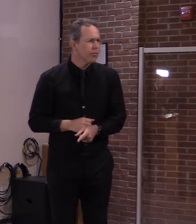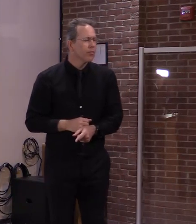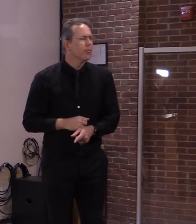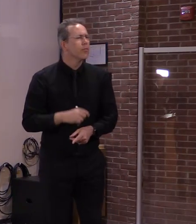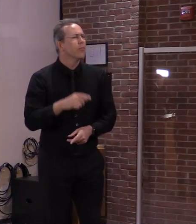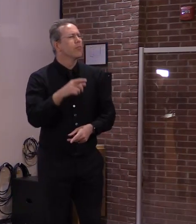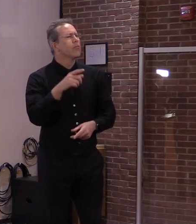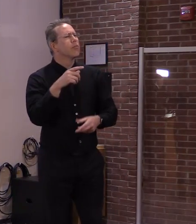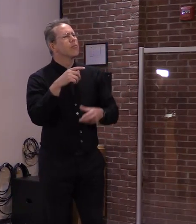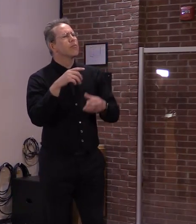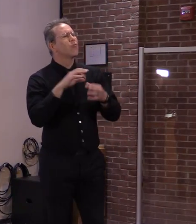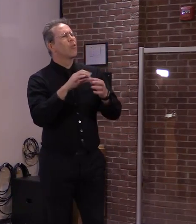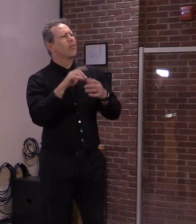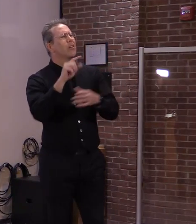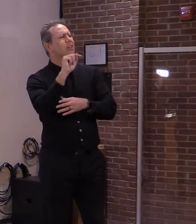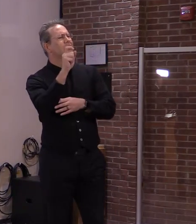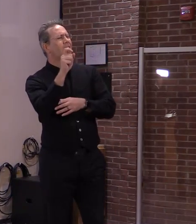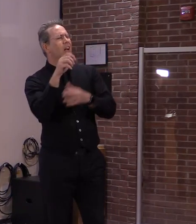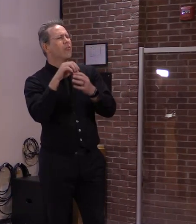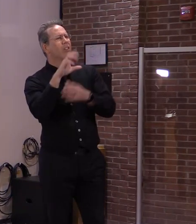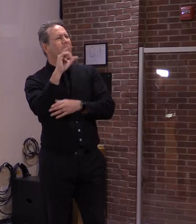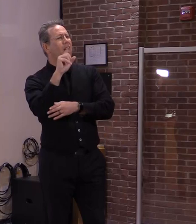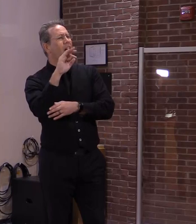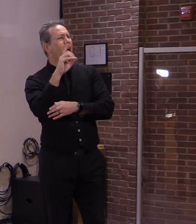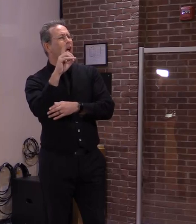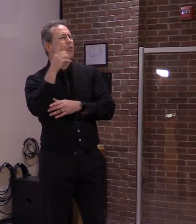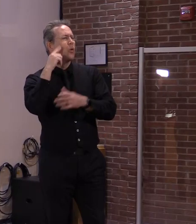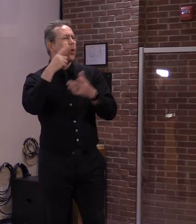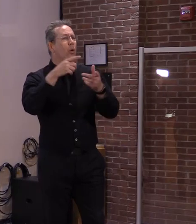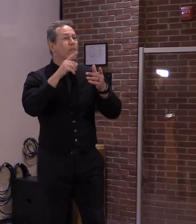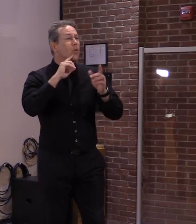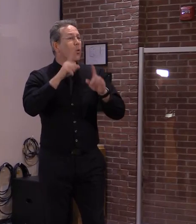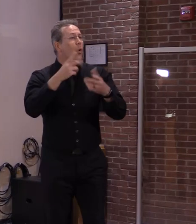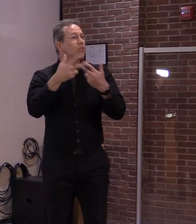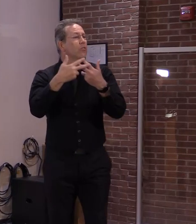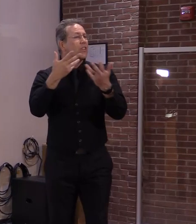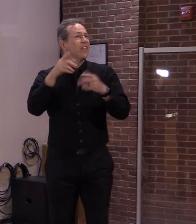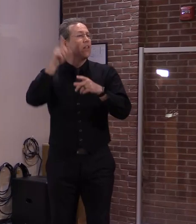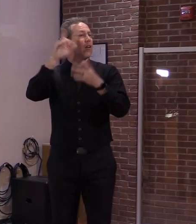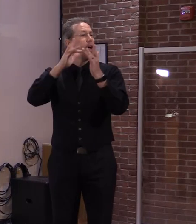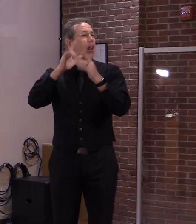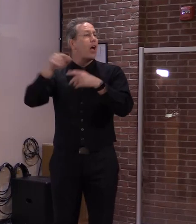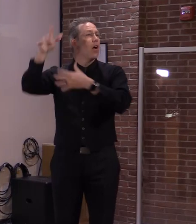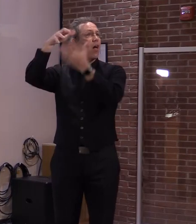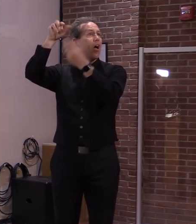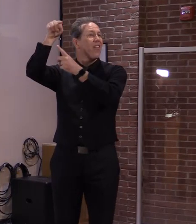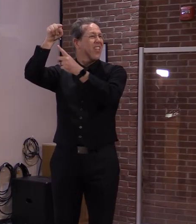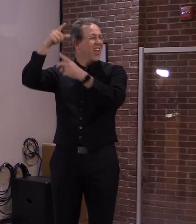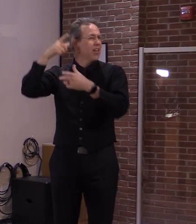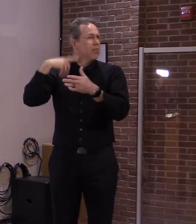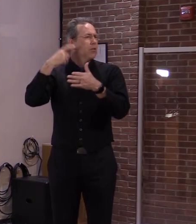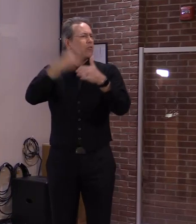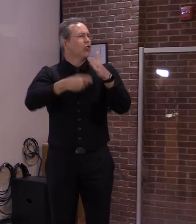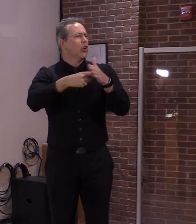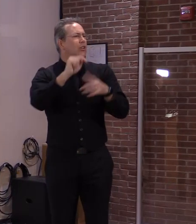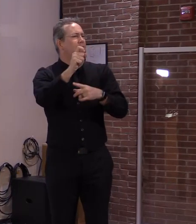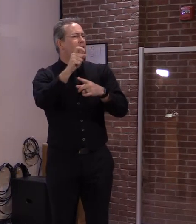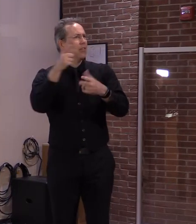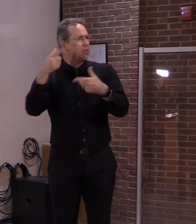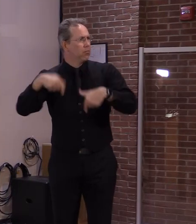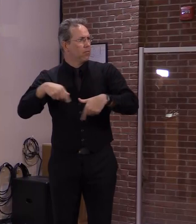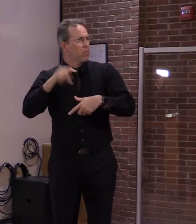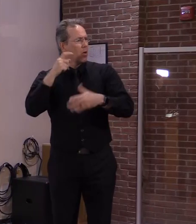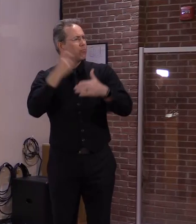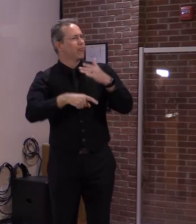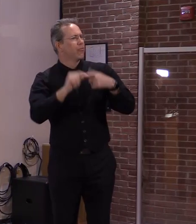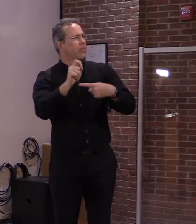House, looking at the language of that, and I've heard a few people be concerned that it could open itself up enough to be taxing